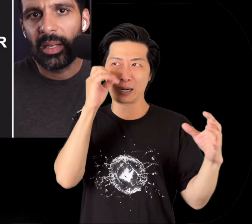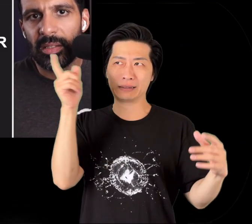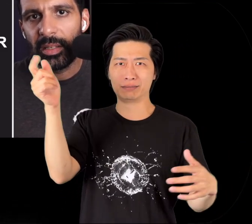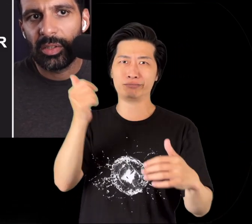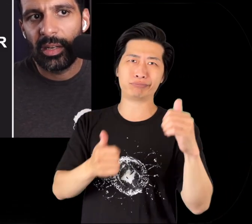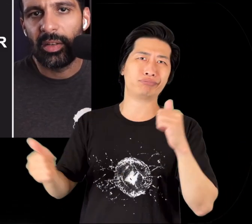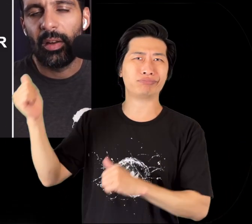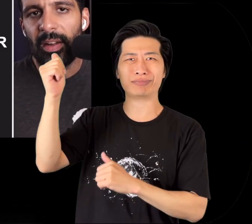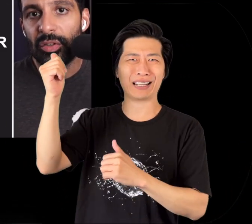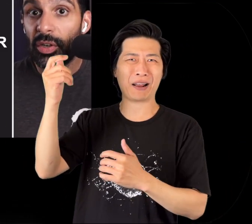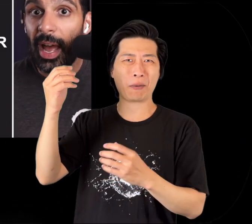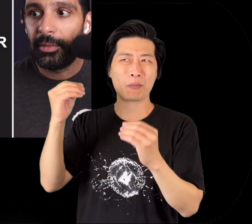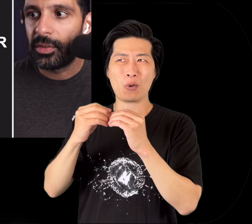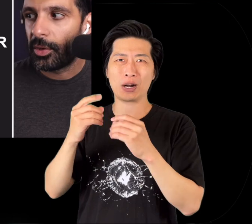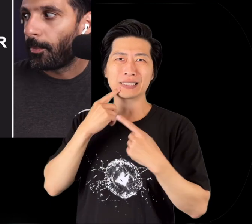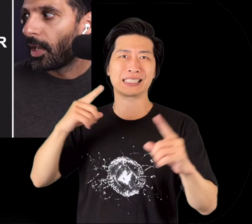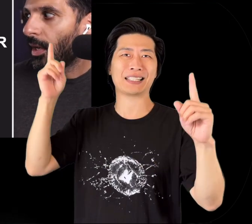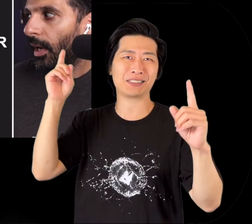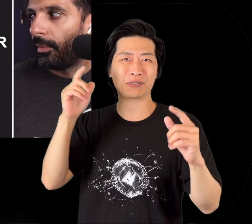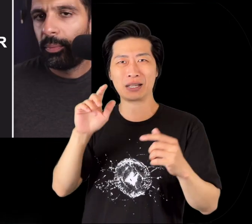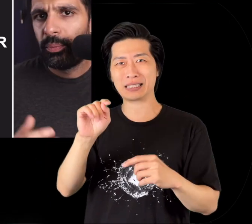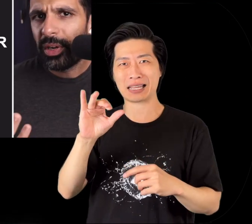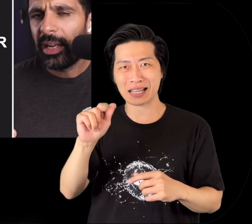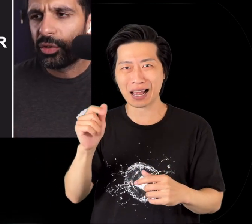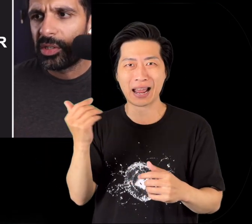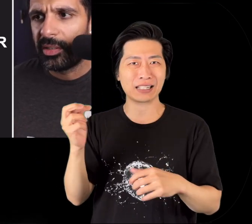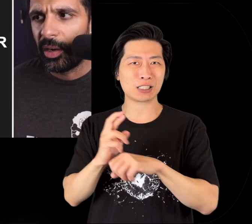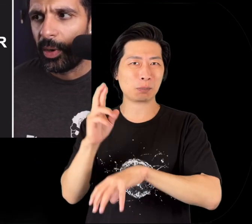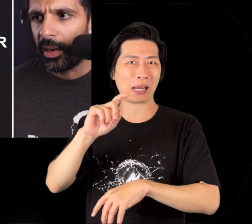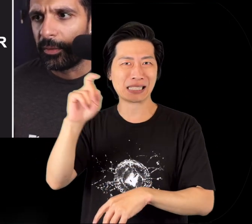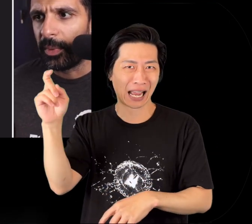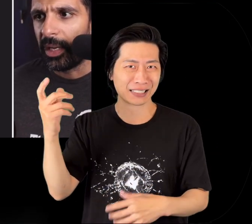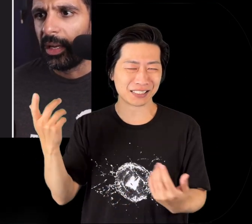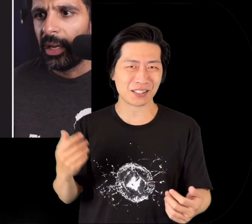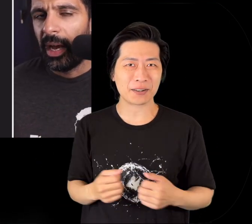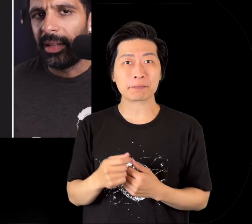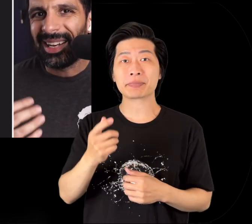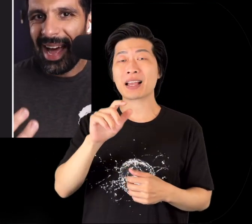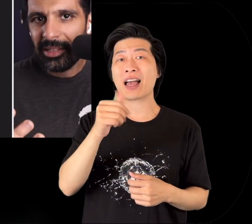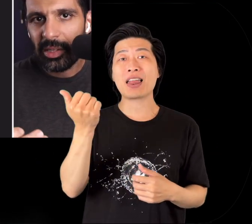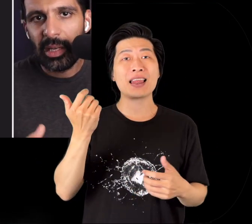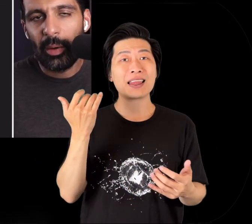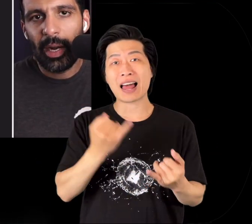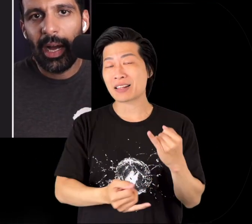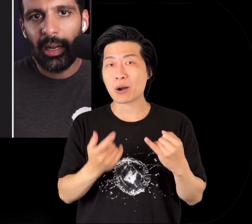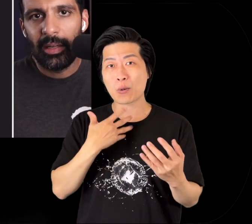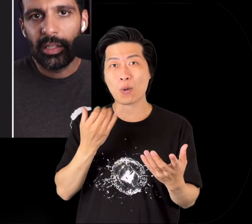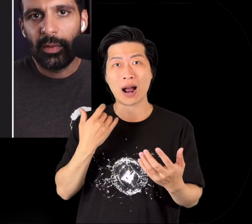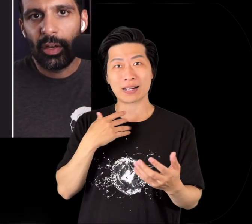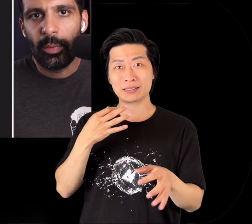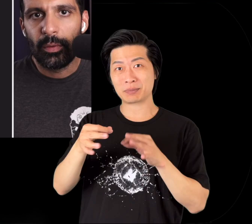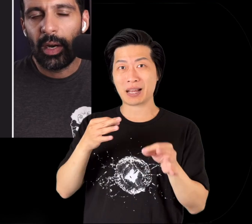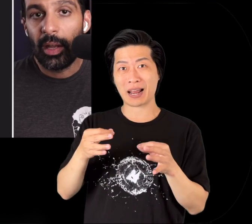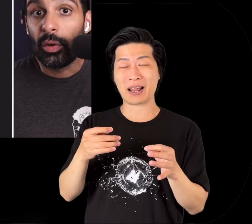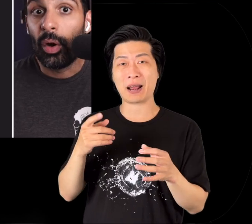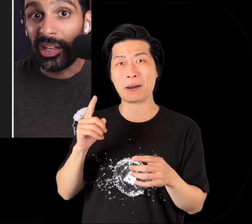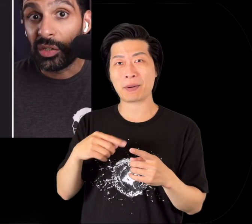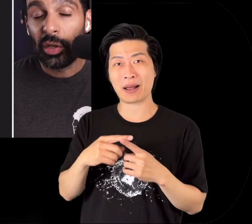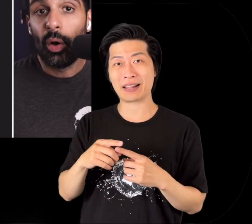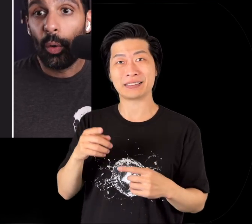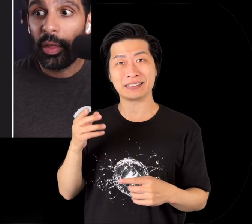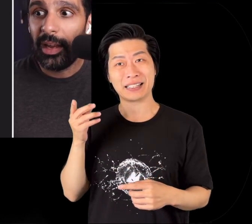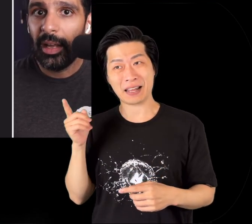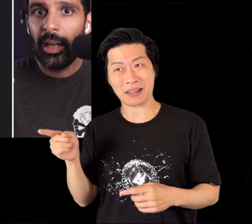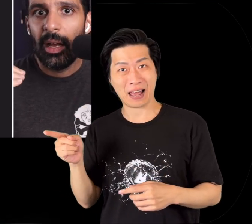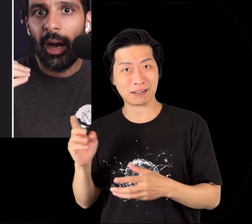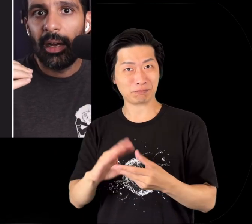and SpaceX and his other ventures are having. So pretty interesting takeaway there for me. And then the last thing I want to highlight in this video before I let you go listen to the